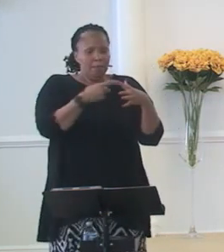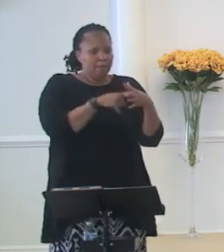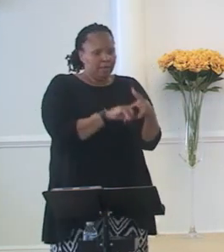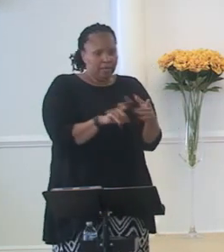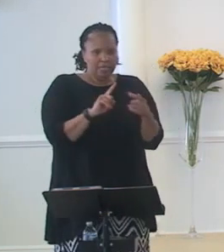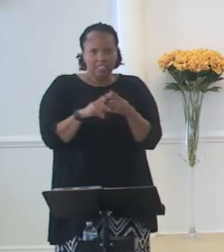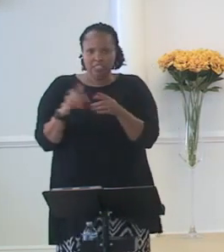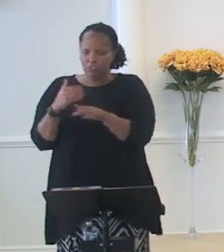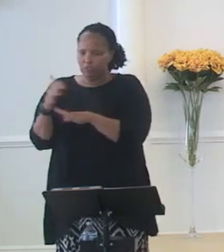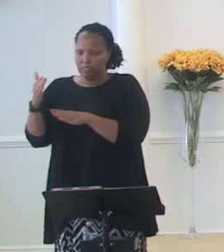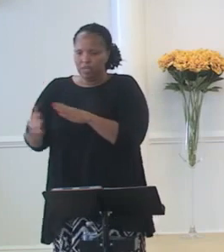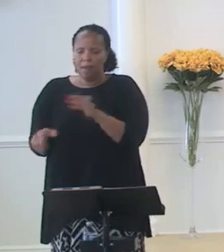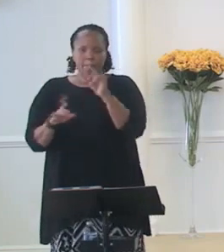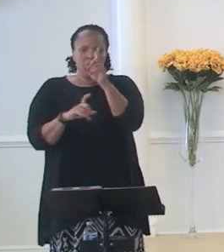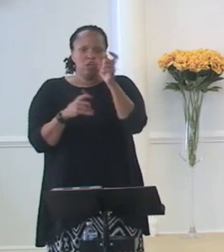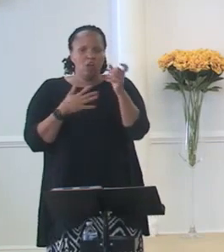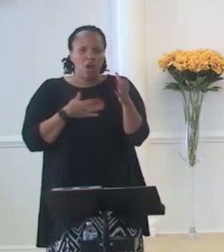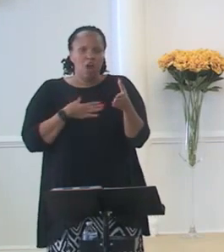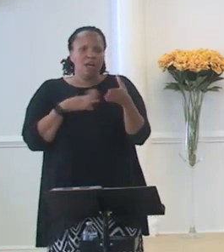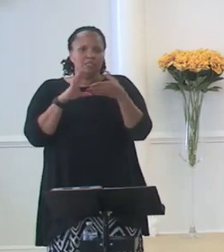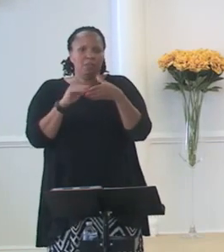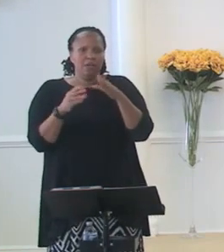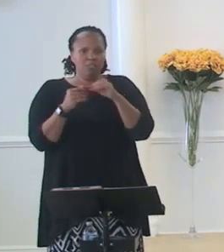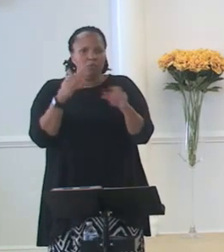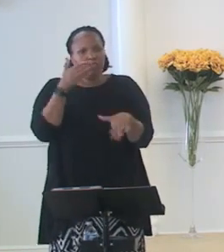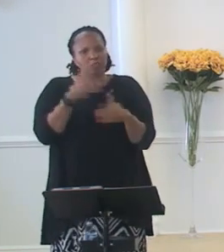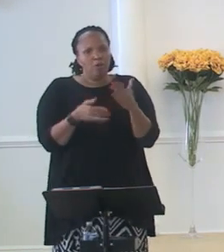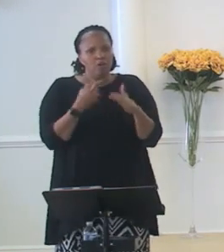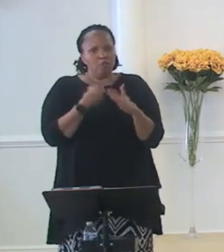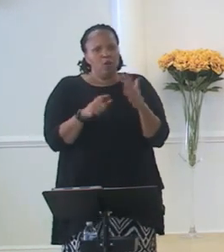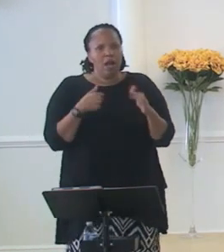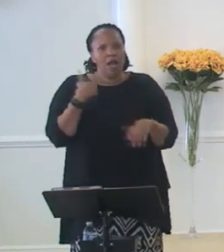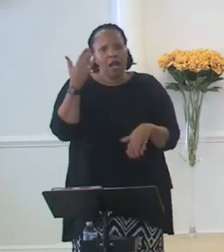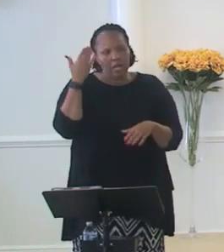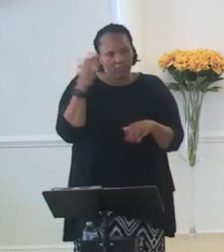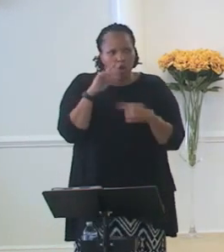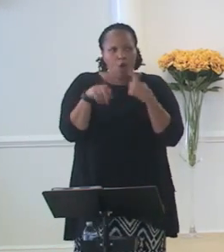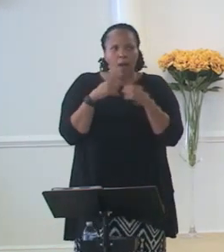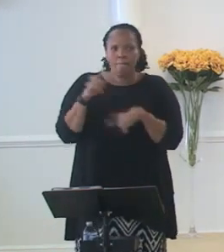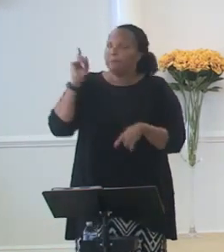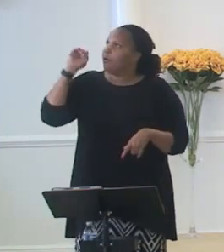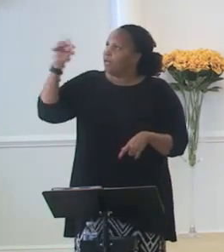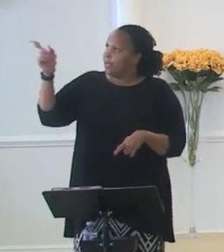because my storyline is part of what I know about him.